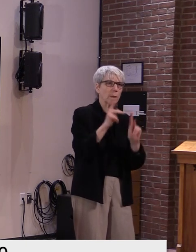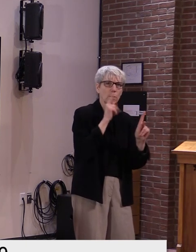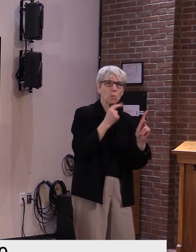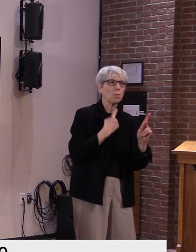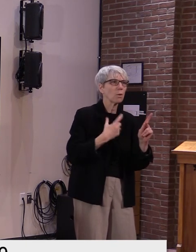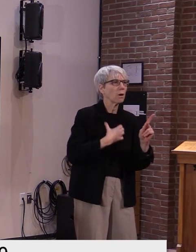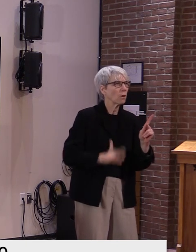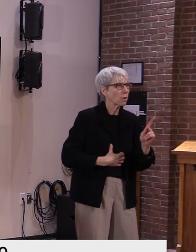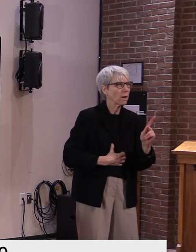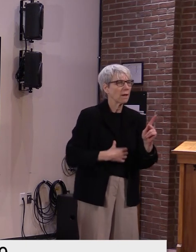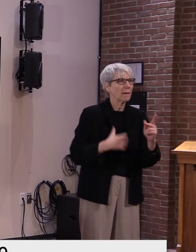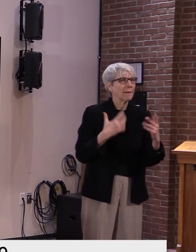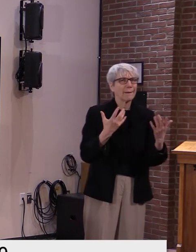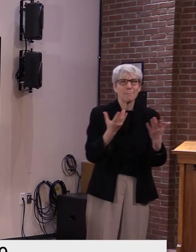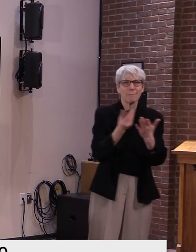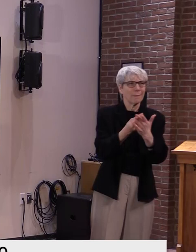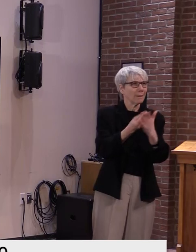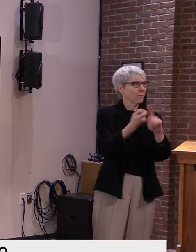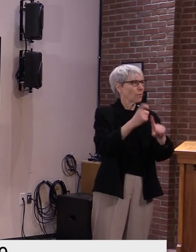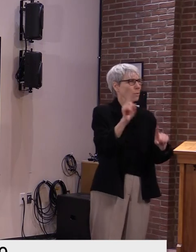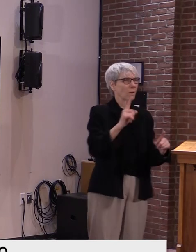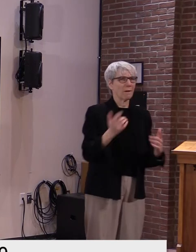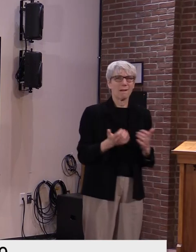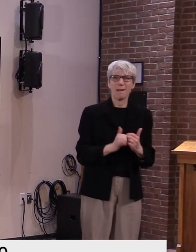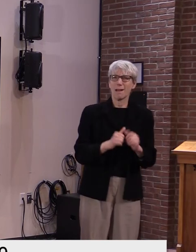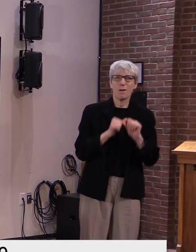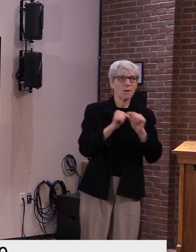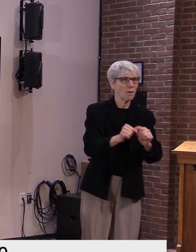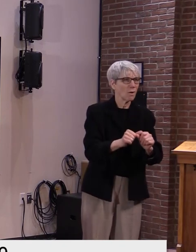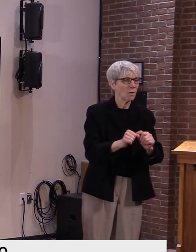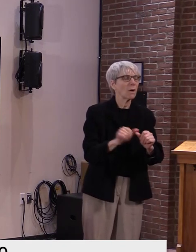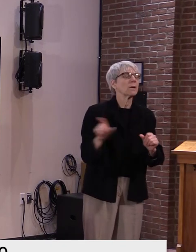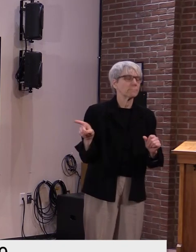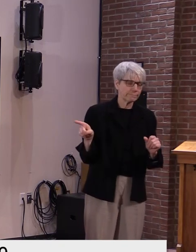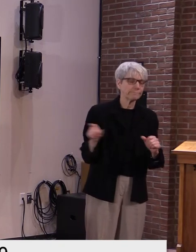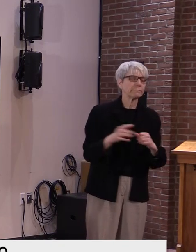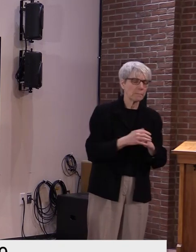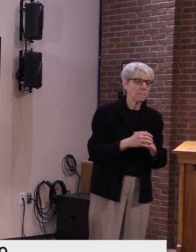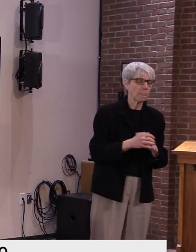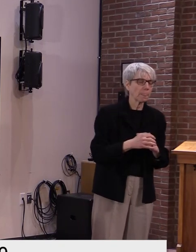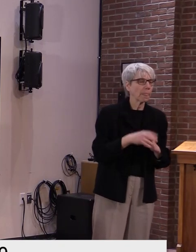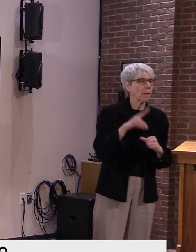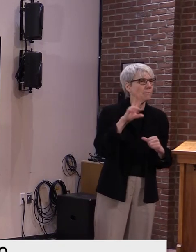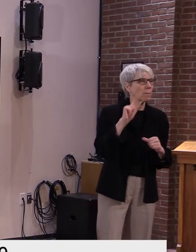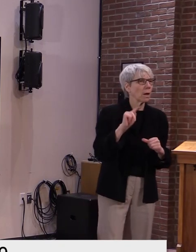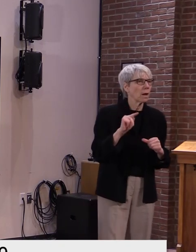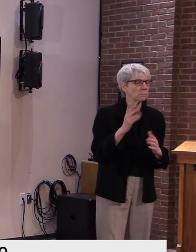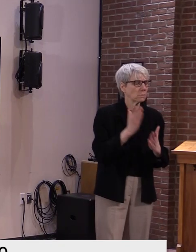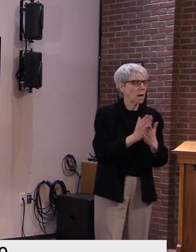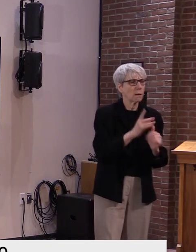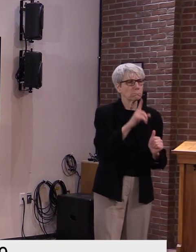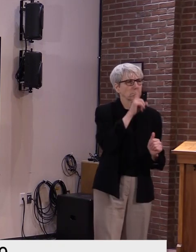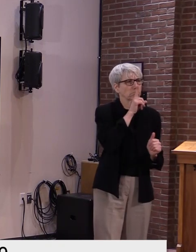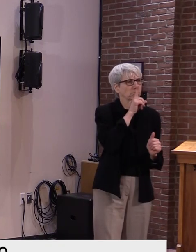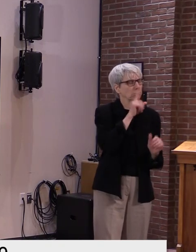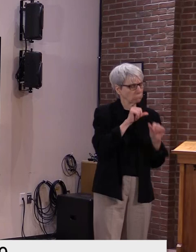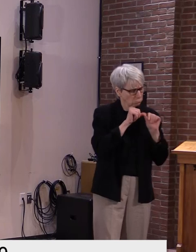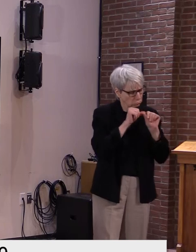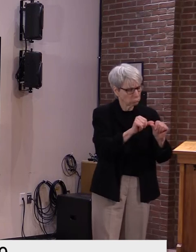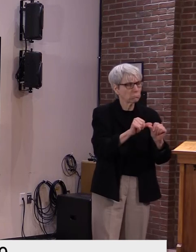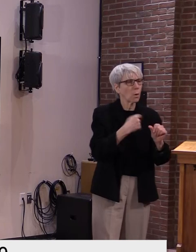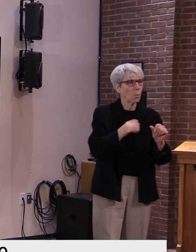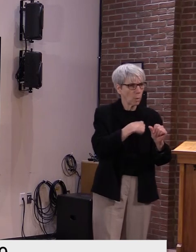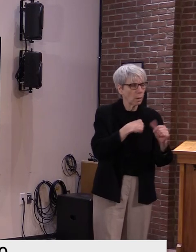additional food resources? Yeah, we'll continue here in Vermont. We've been providing the foundation for us